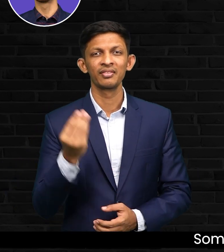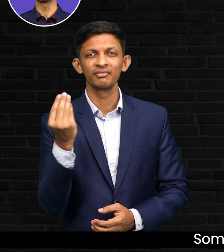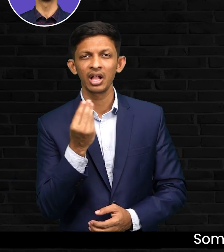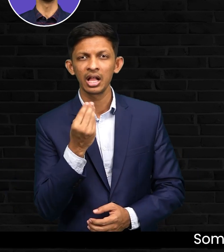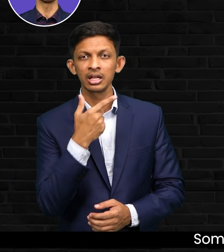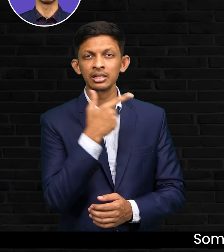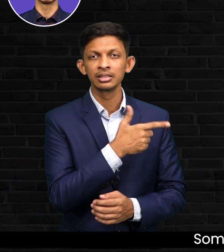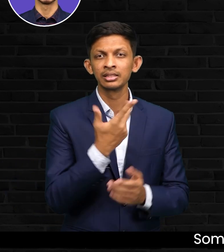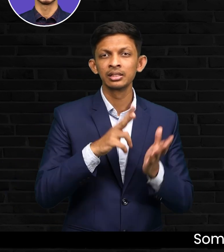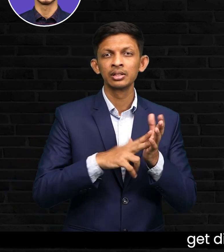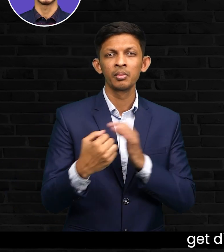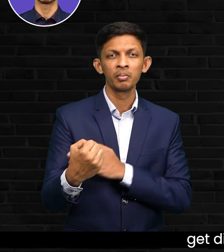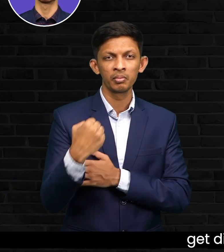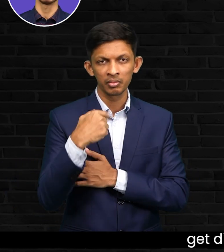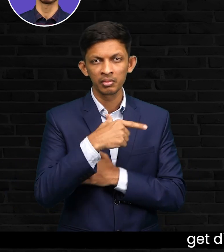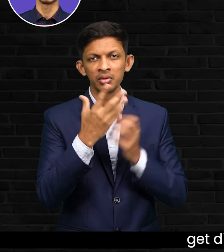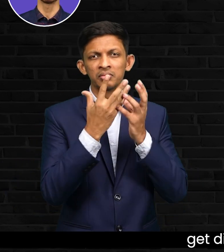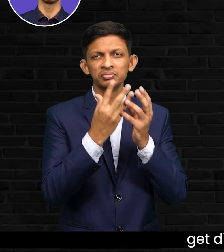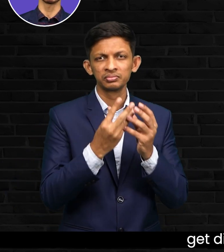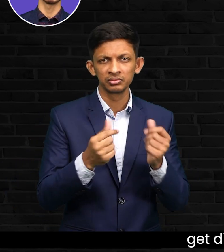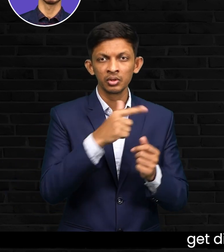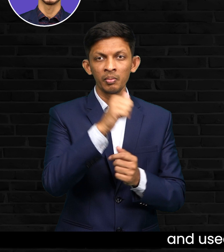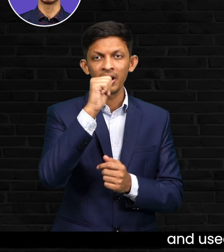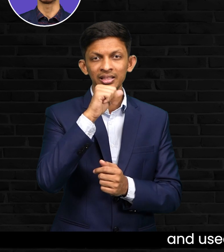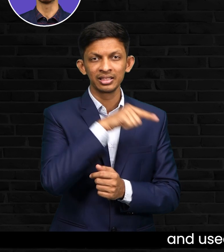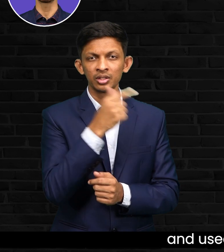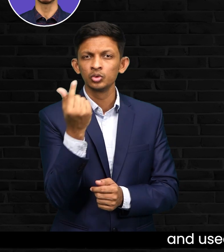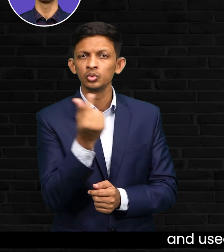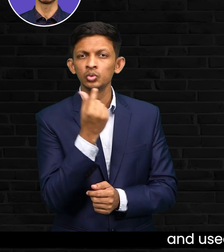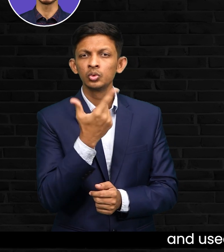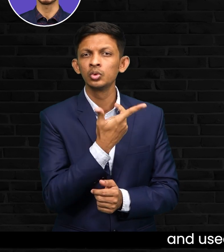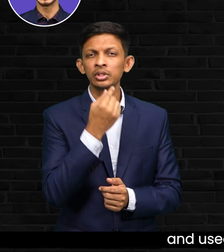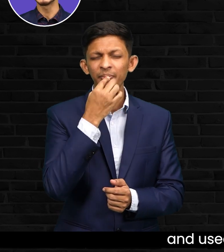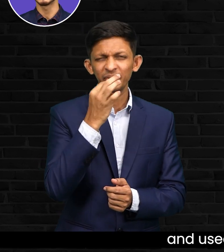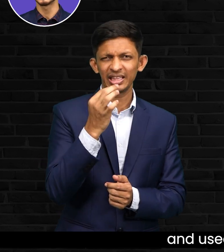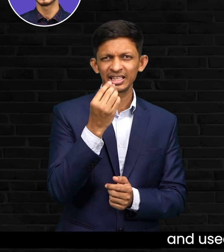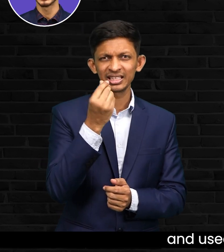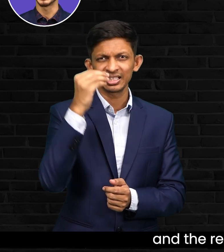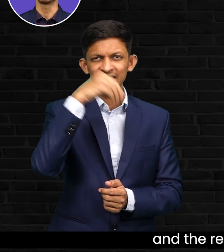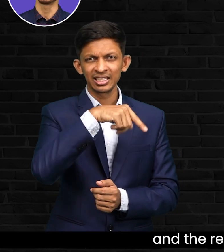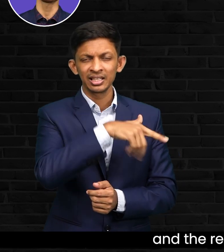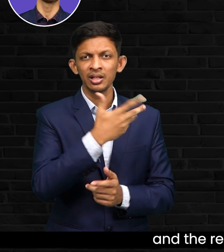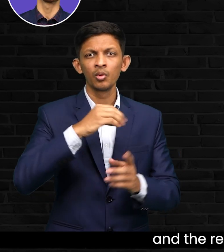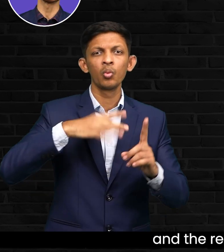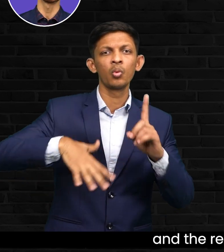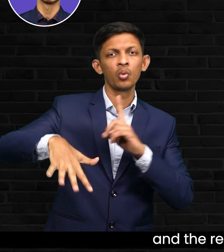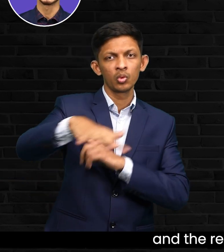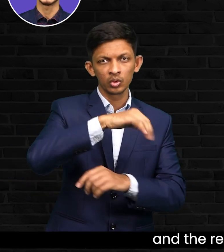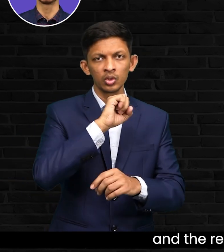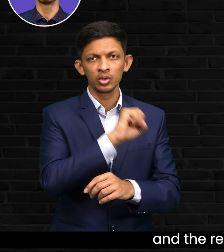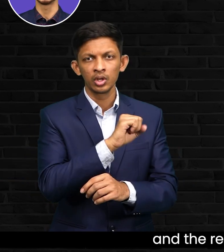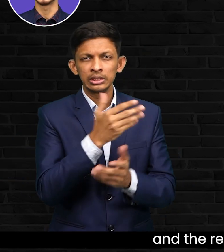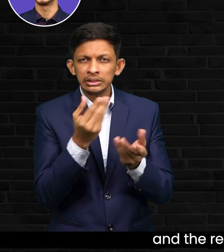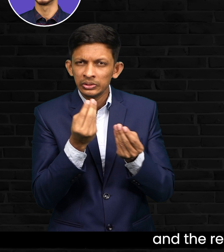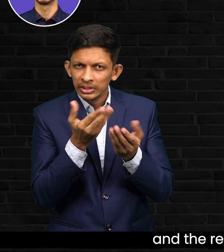Some of these nutrients get dissolved in the water and used by marine organisms, and the rest of these